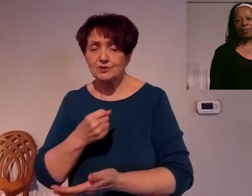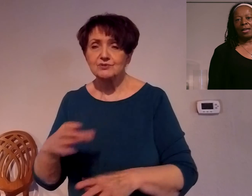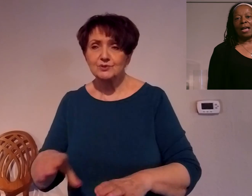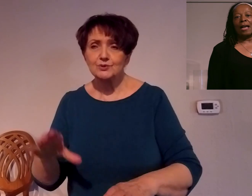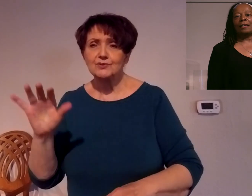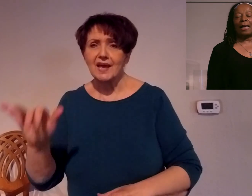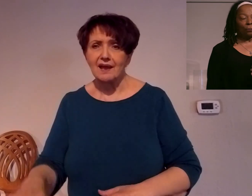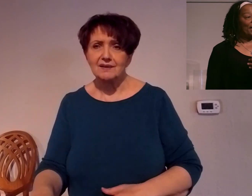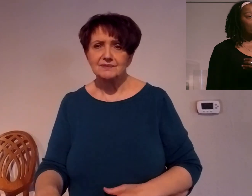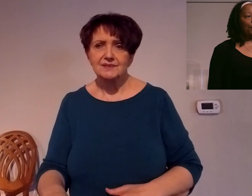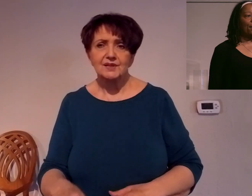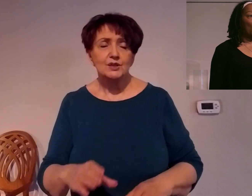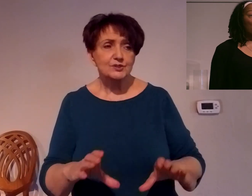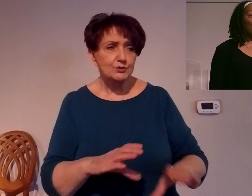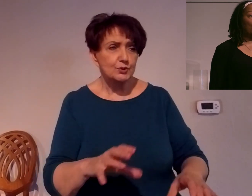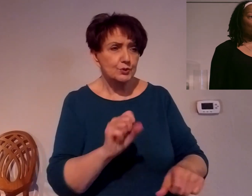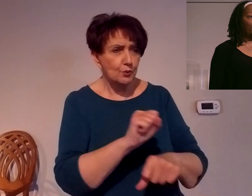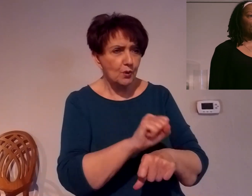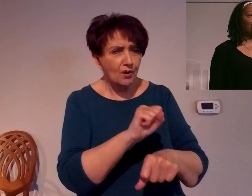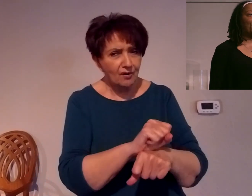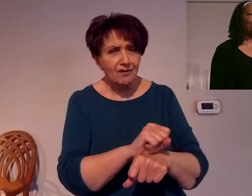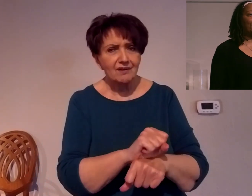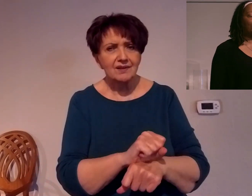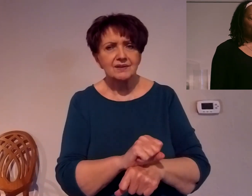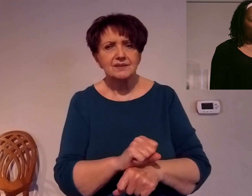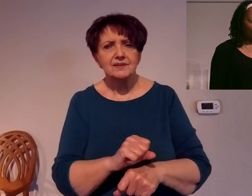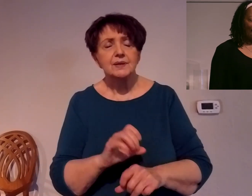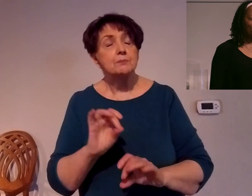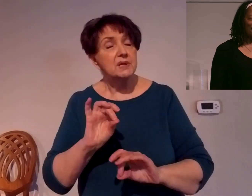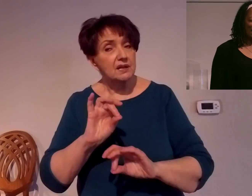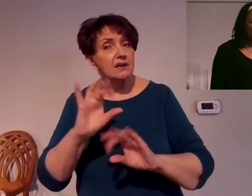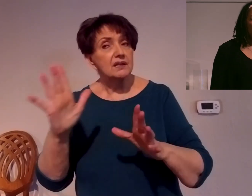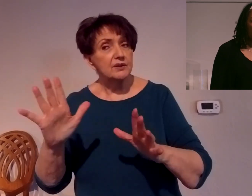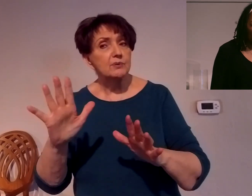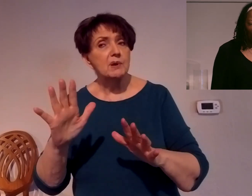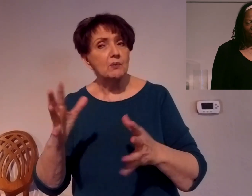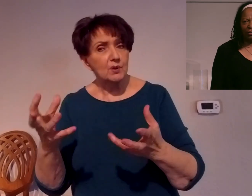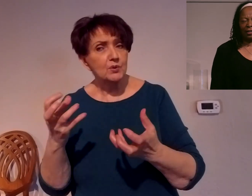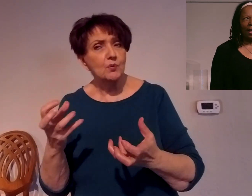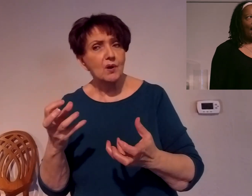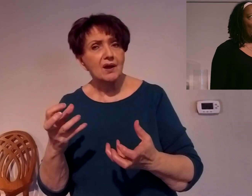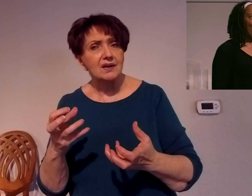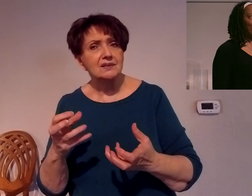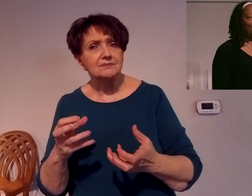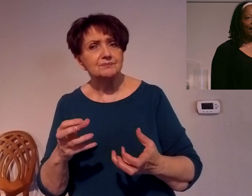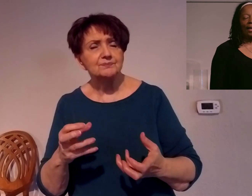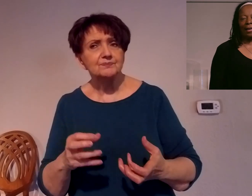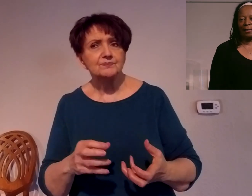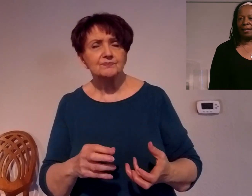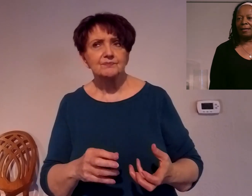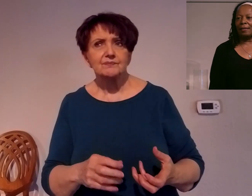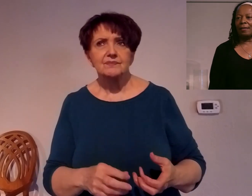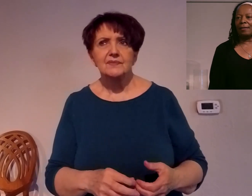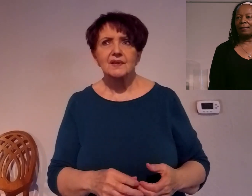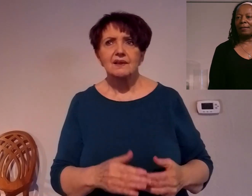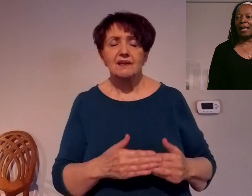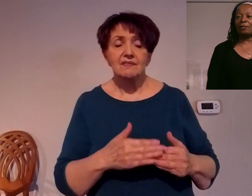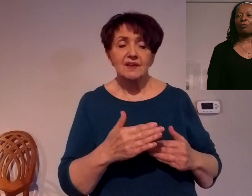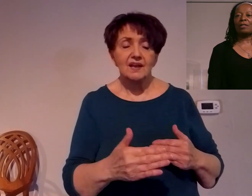work. Let's be clear about what we want to experience in our lives and in the world. And